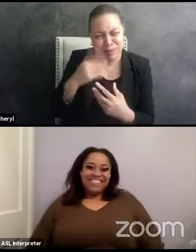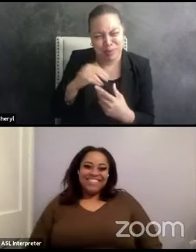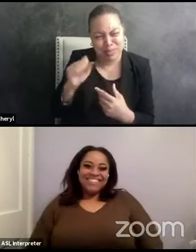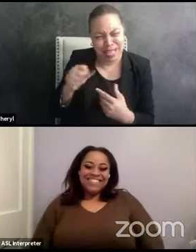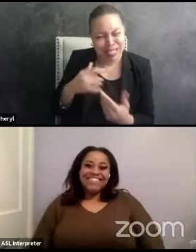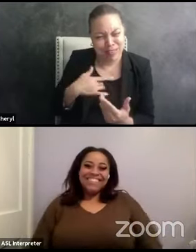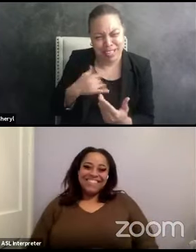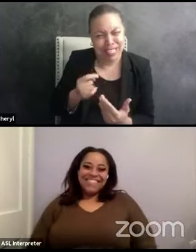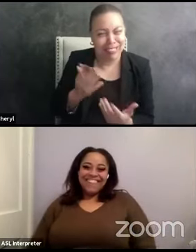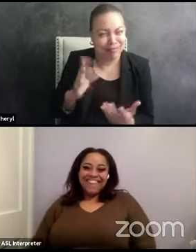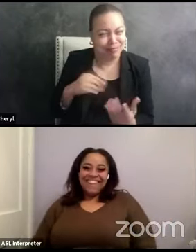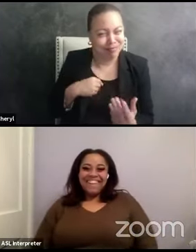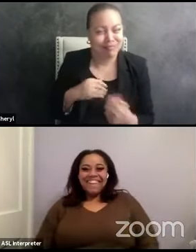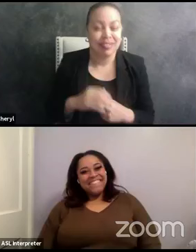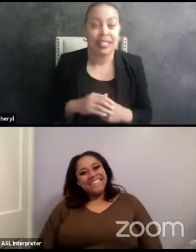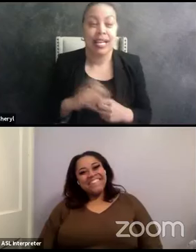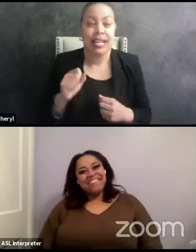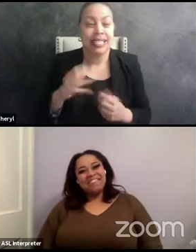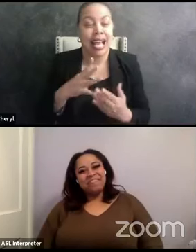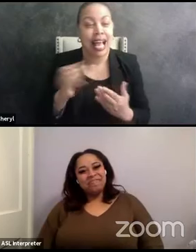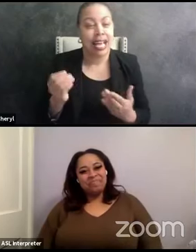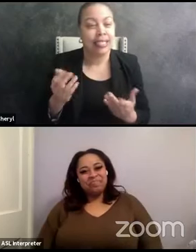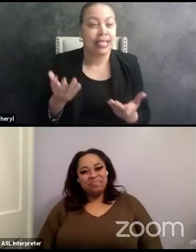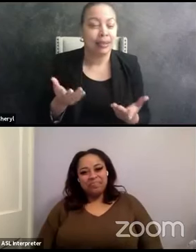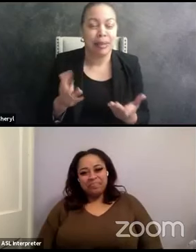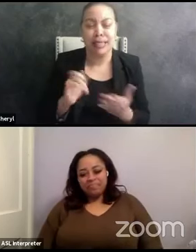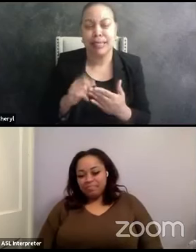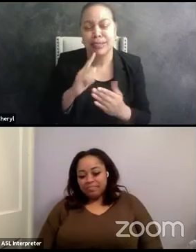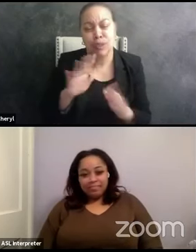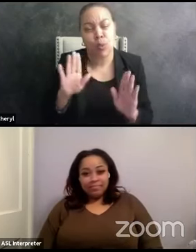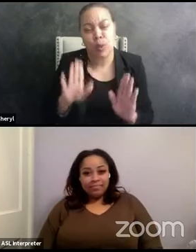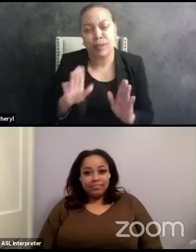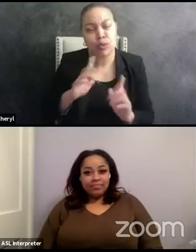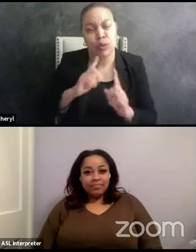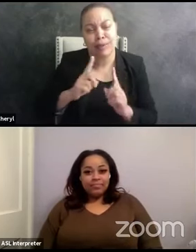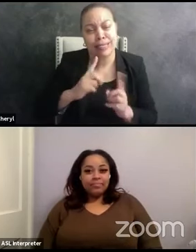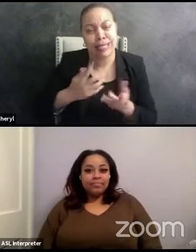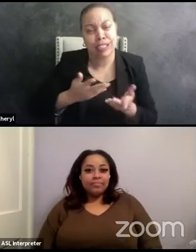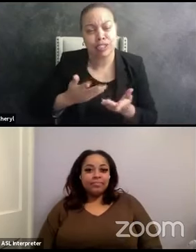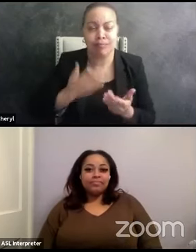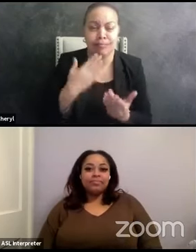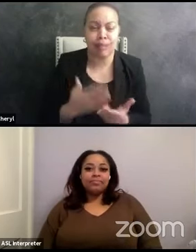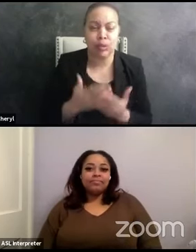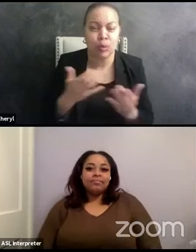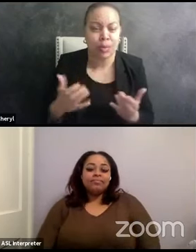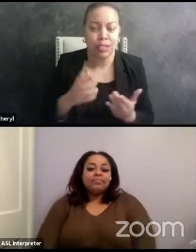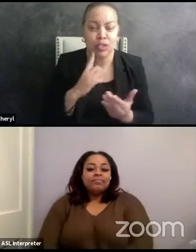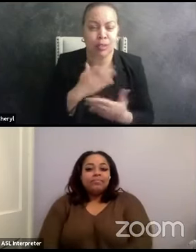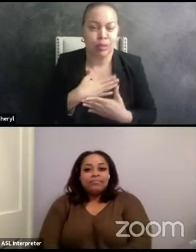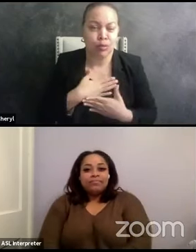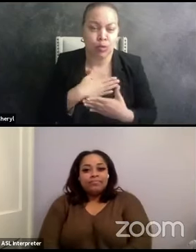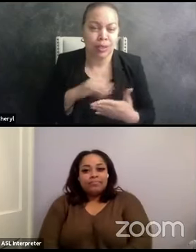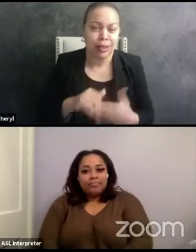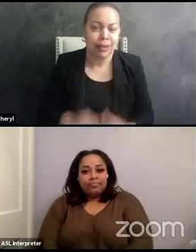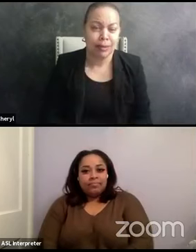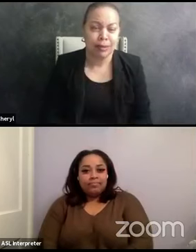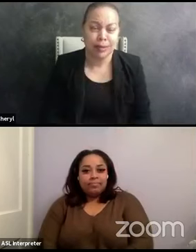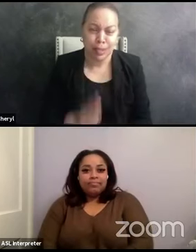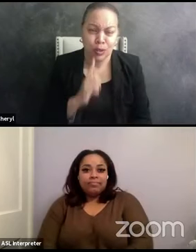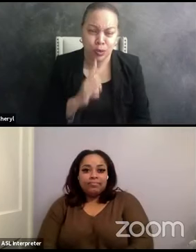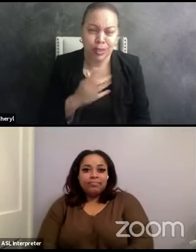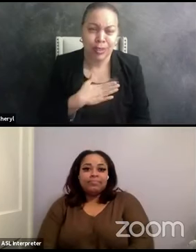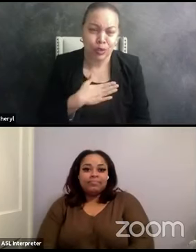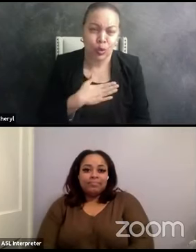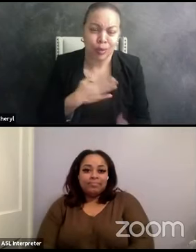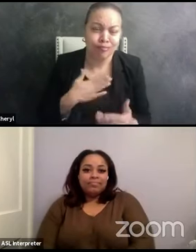it. And this is just, this was a wonderful conversation. Thank you. I really do appreciate it. I really did enjoy